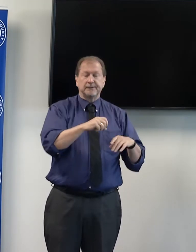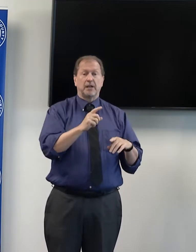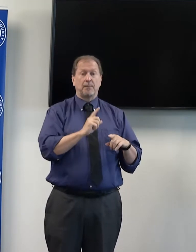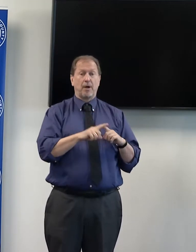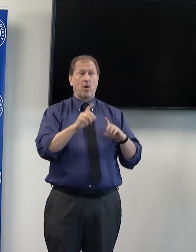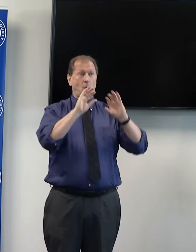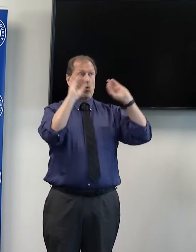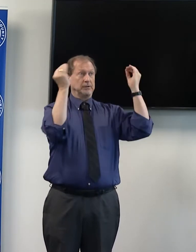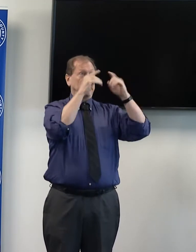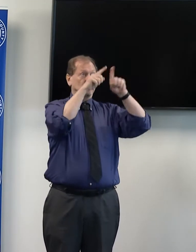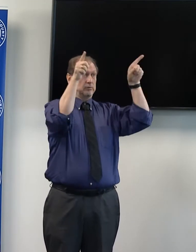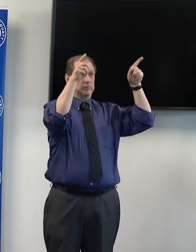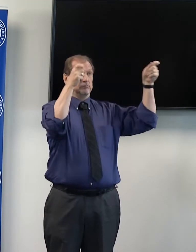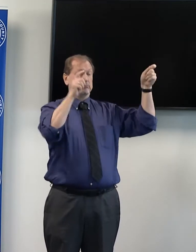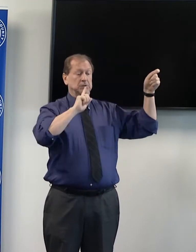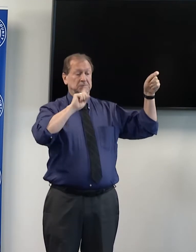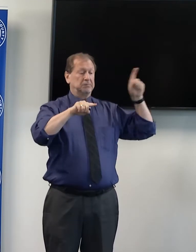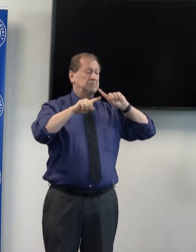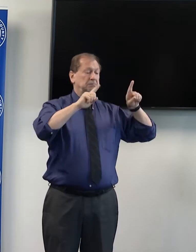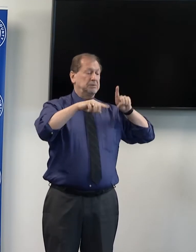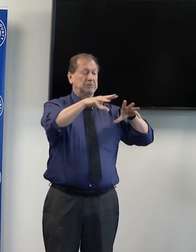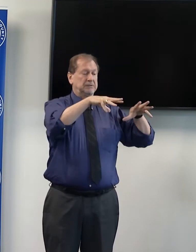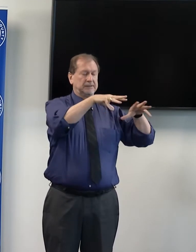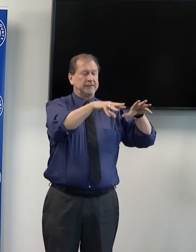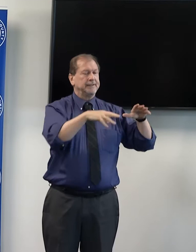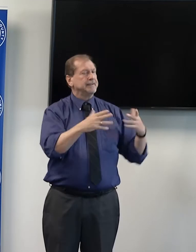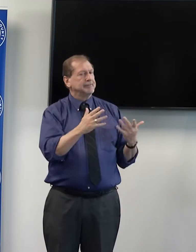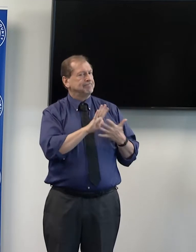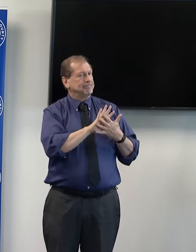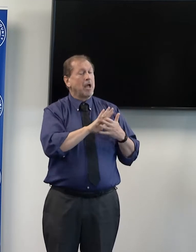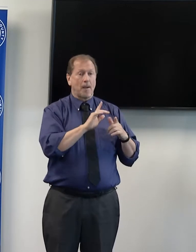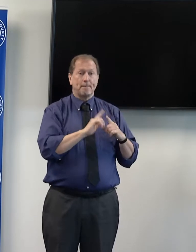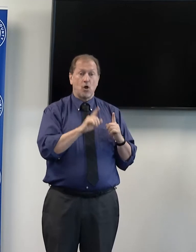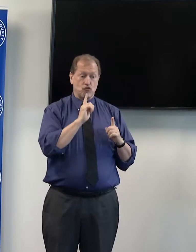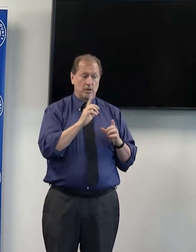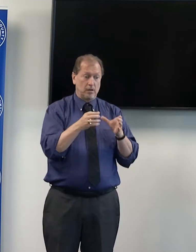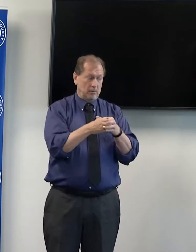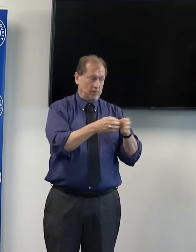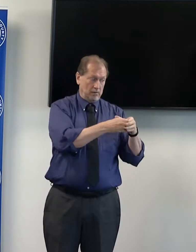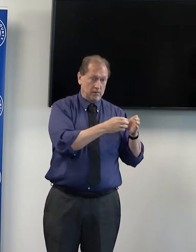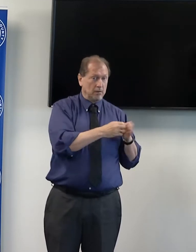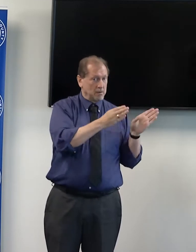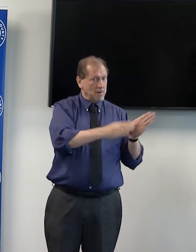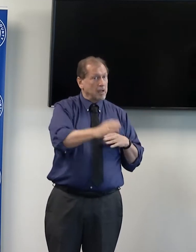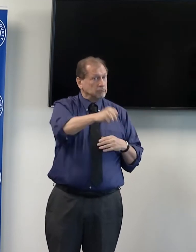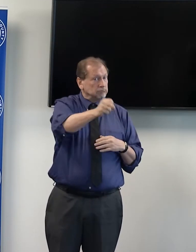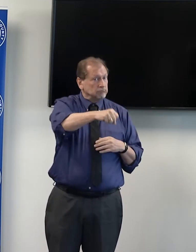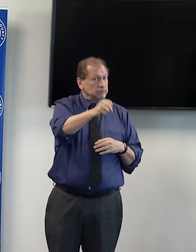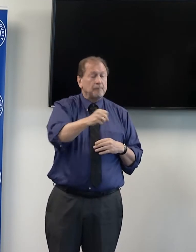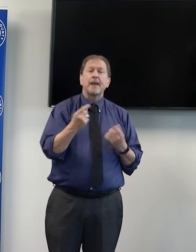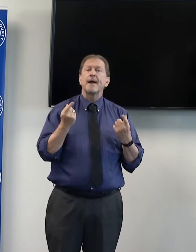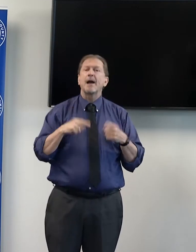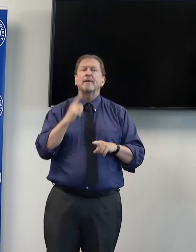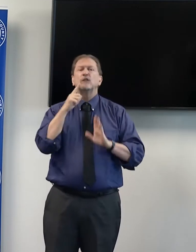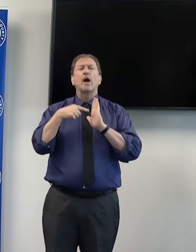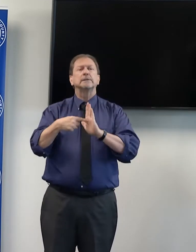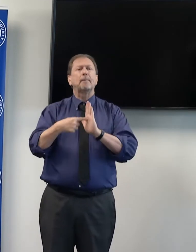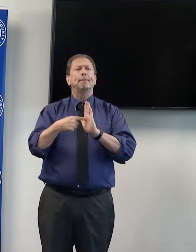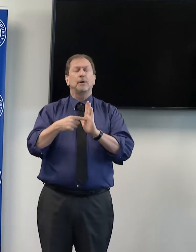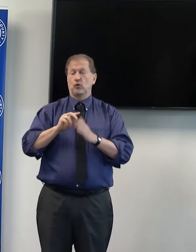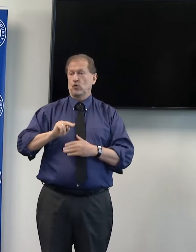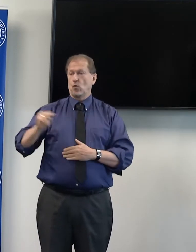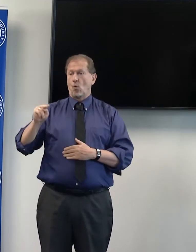looked at. But on a more micro level, it's definitely organized. Yesterday in North Riverside, there